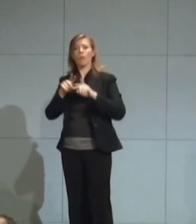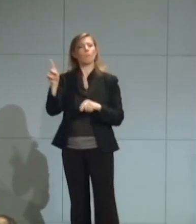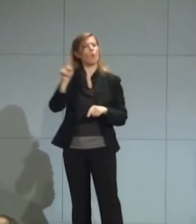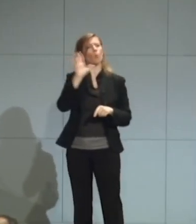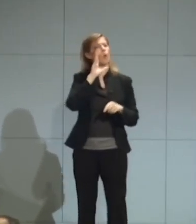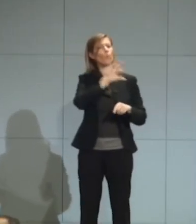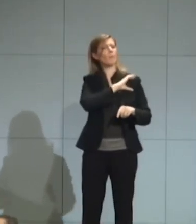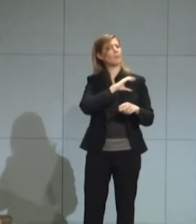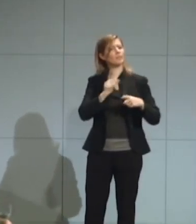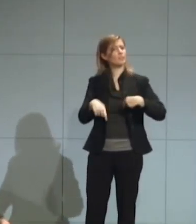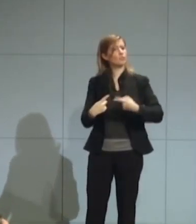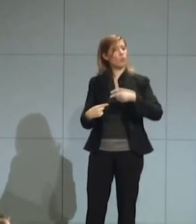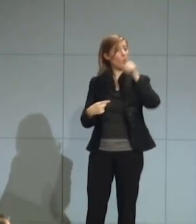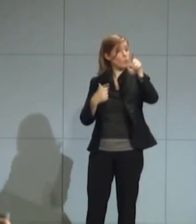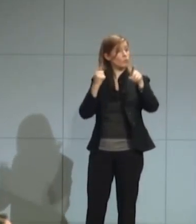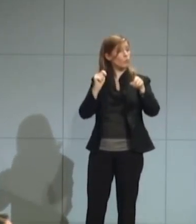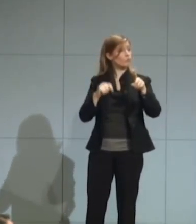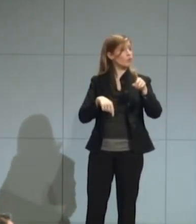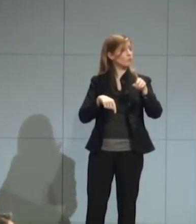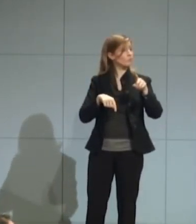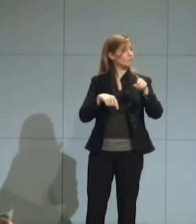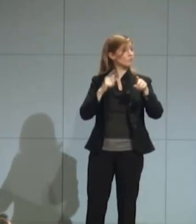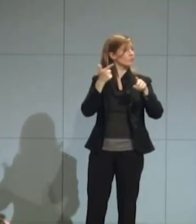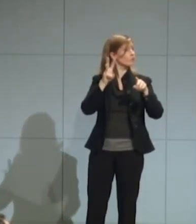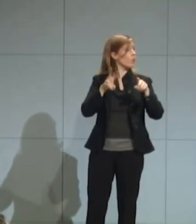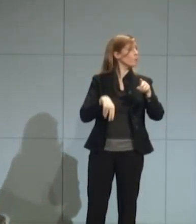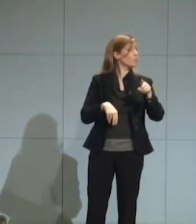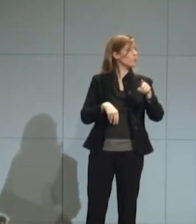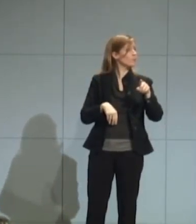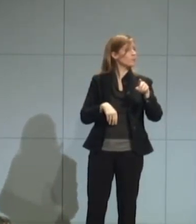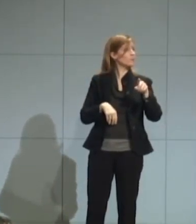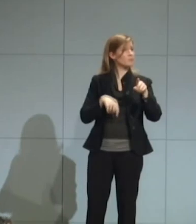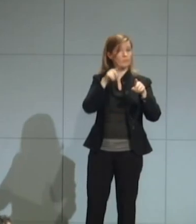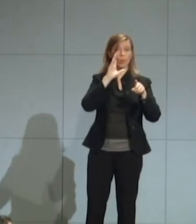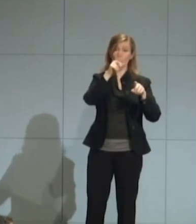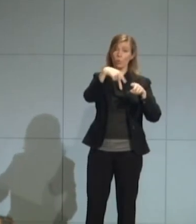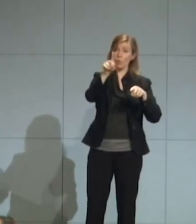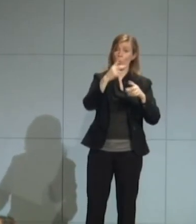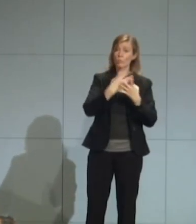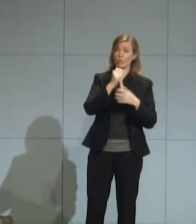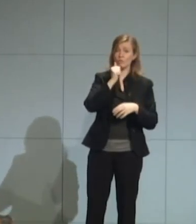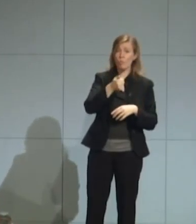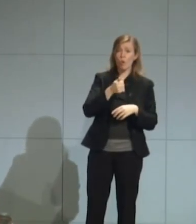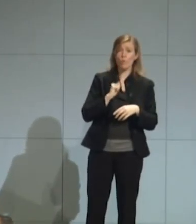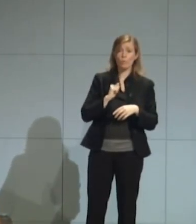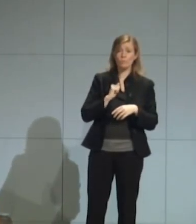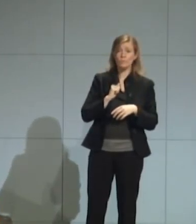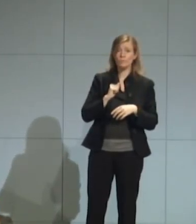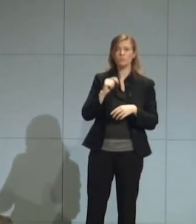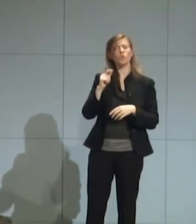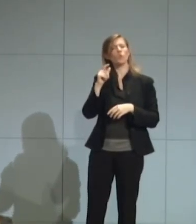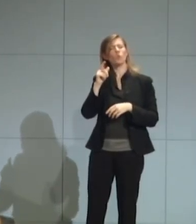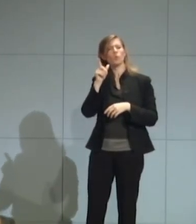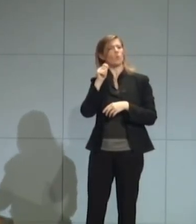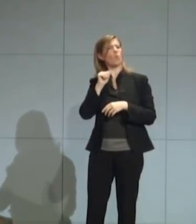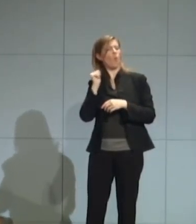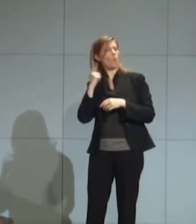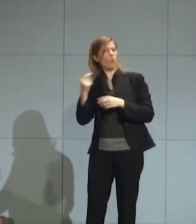in the continent of Africa. Doesn't matter. They're not real Africans. They were light-skinned people, right? Now,